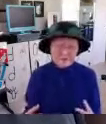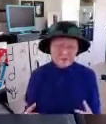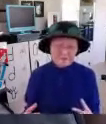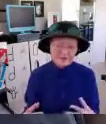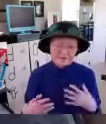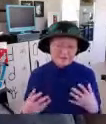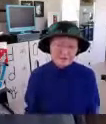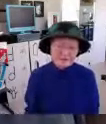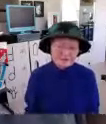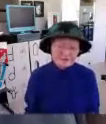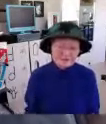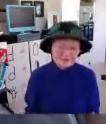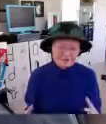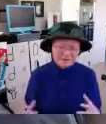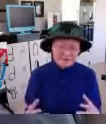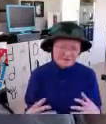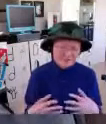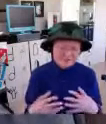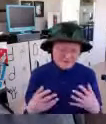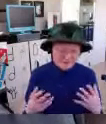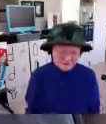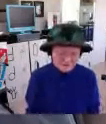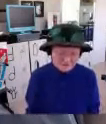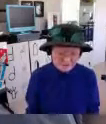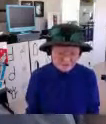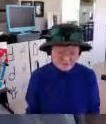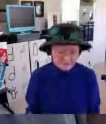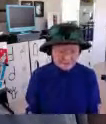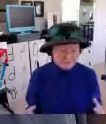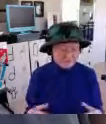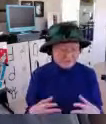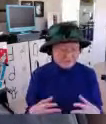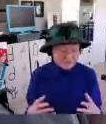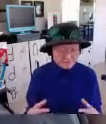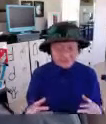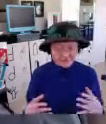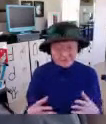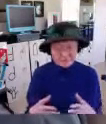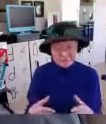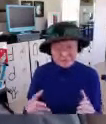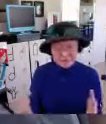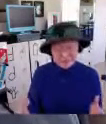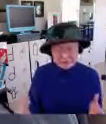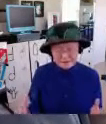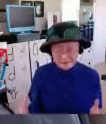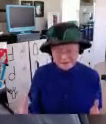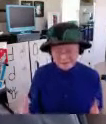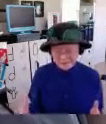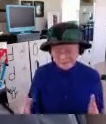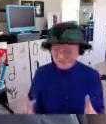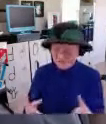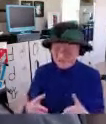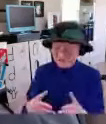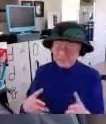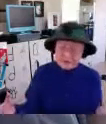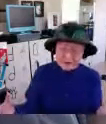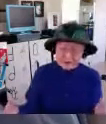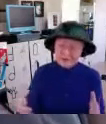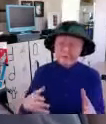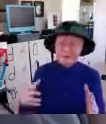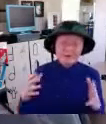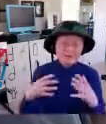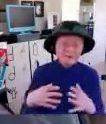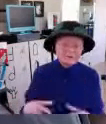many years, and Steve has been very generous with his time to develop SignPuddle Online, which is free, and anybody can go